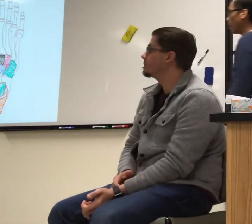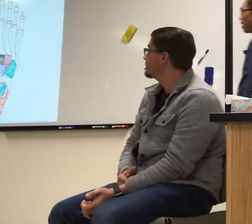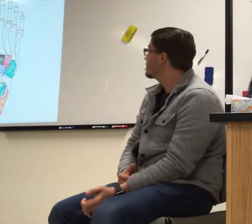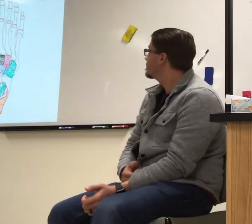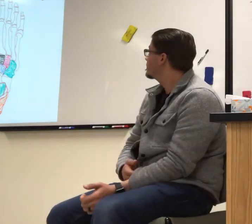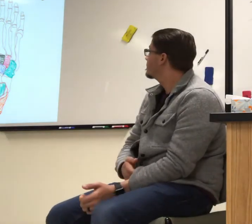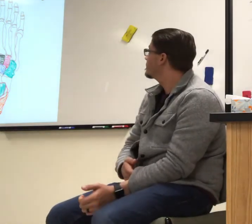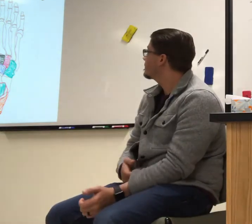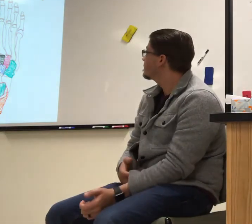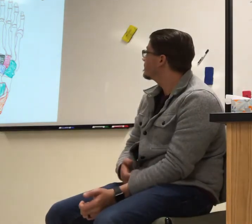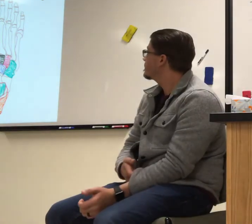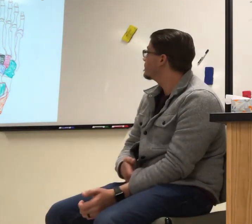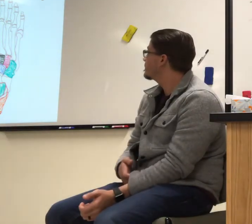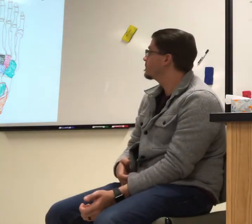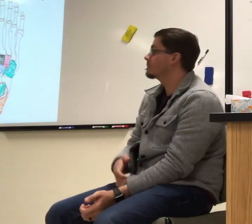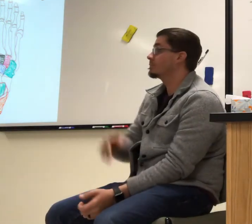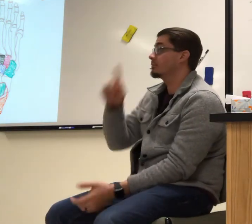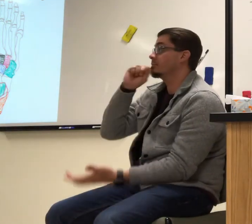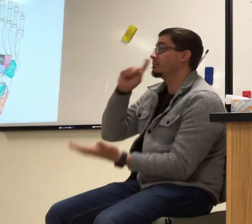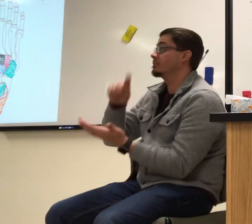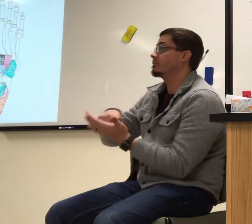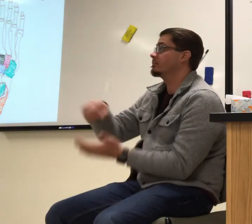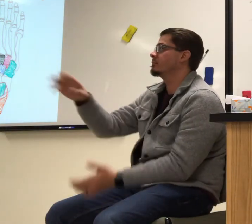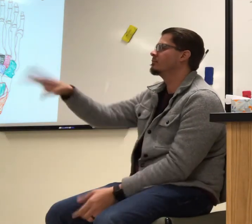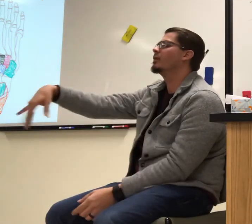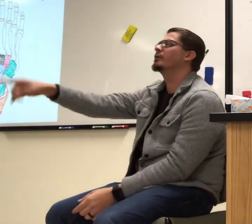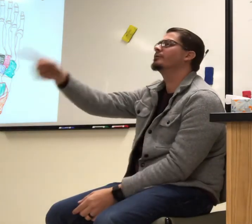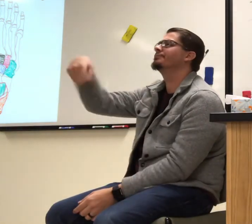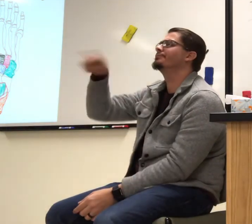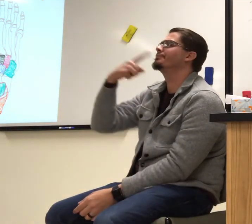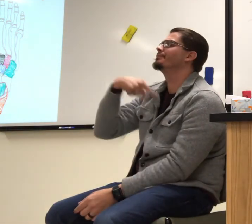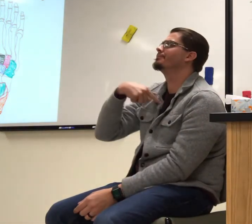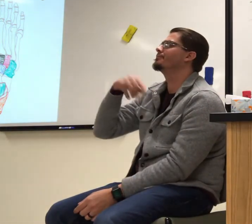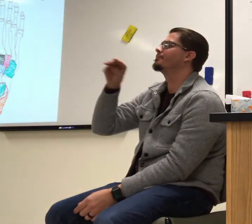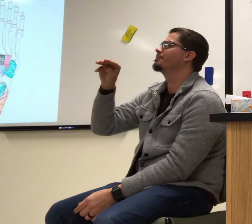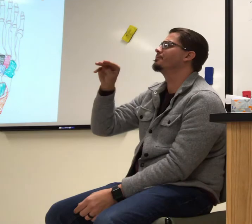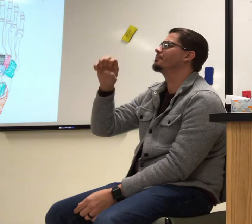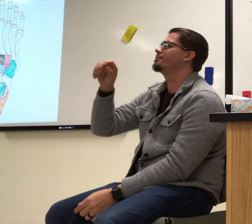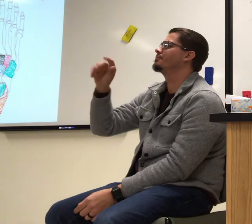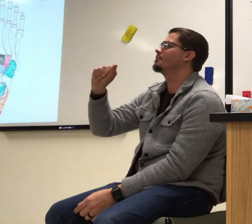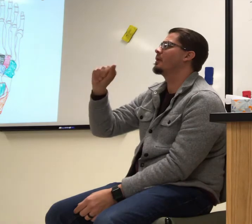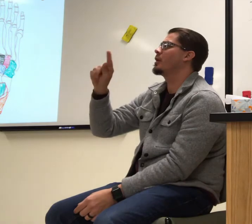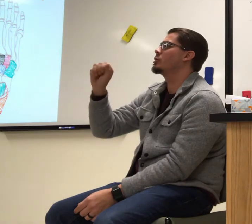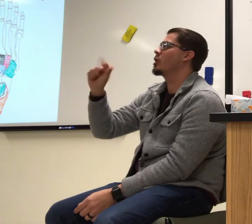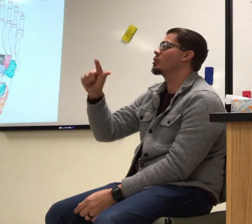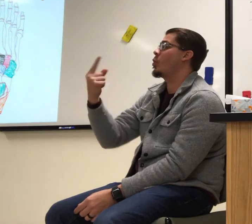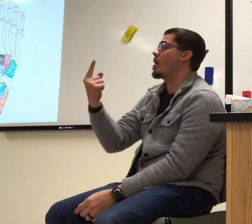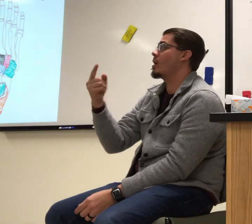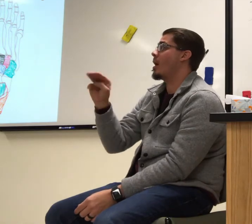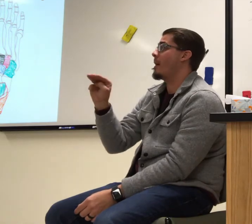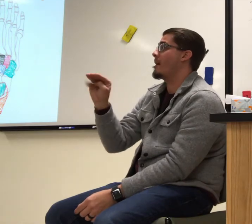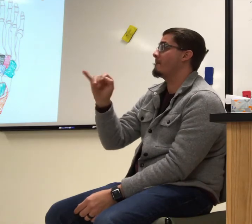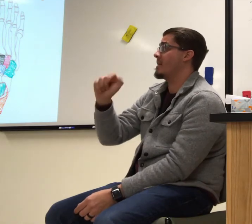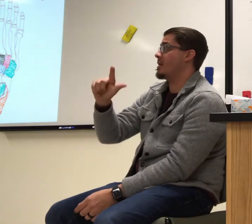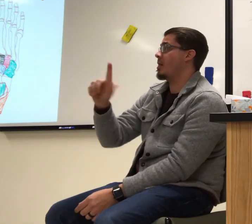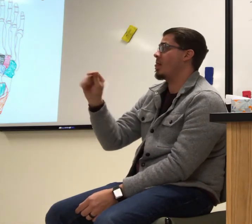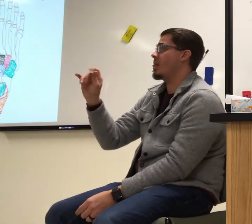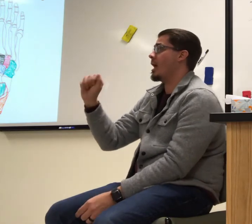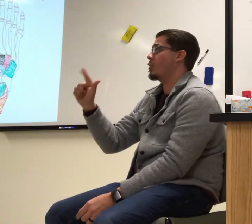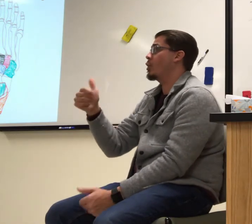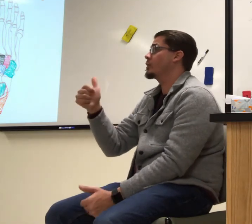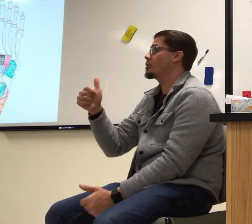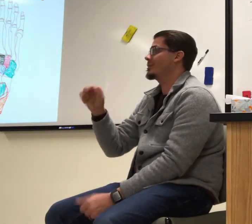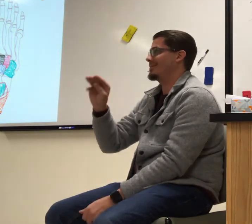Notice how metatarsal one, okay, you tell me, is metatarsal one medial or lateral? It's